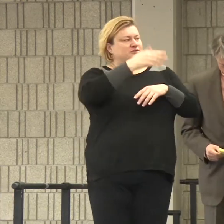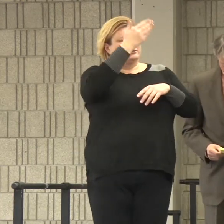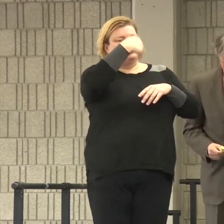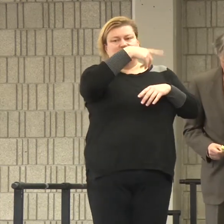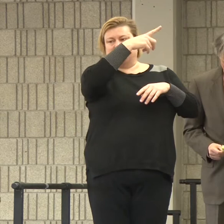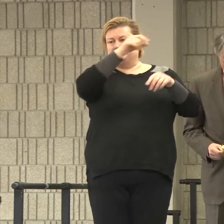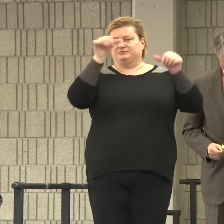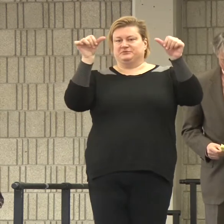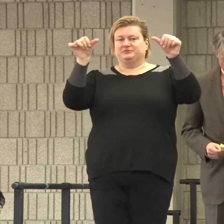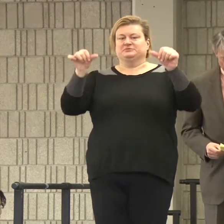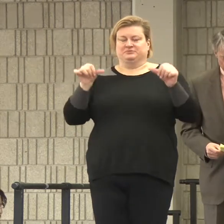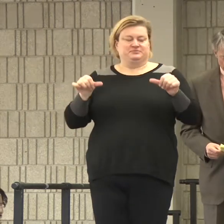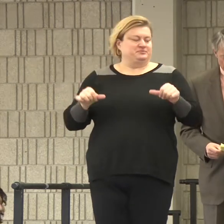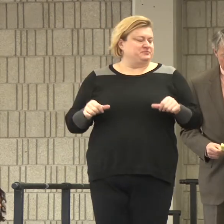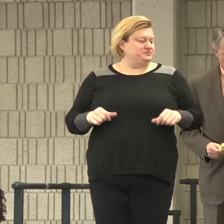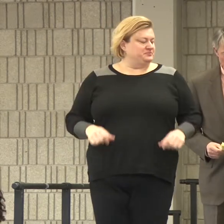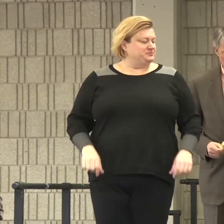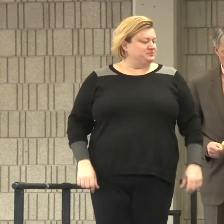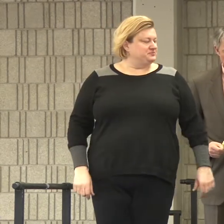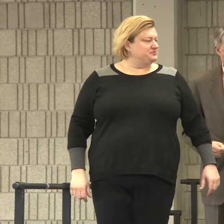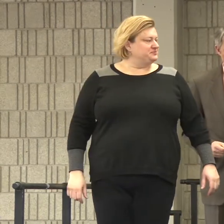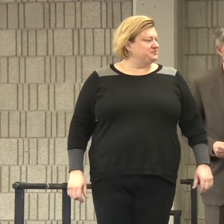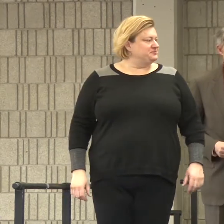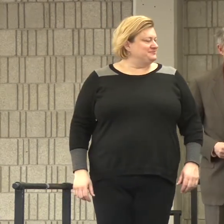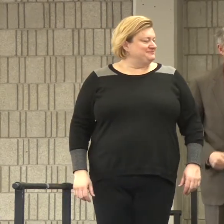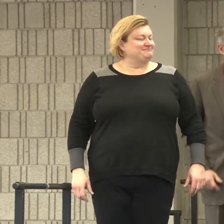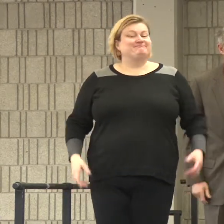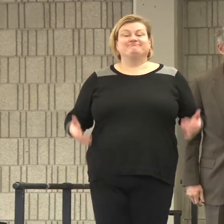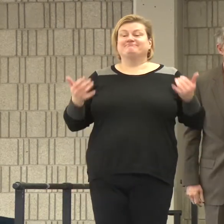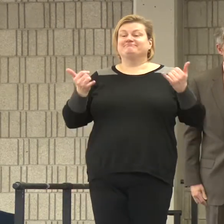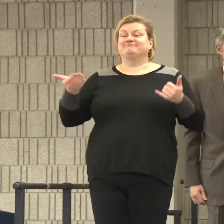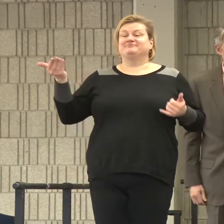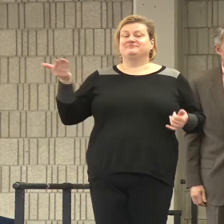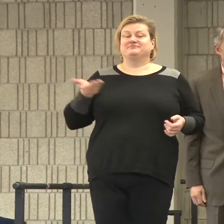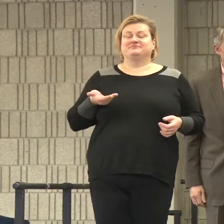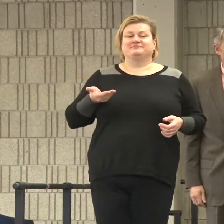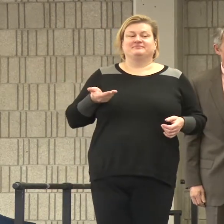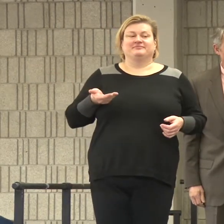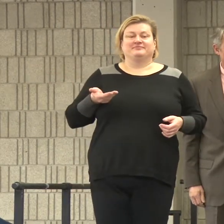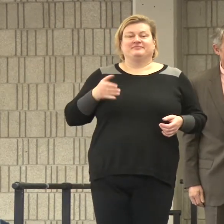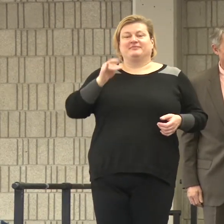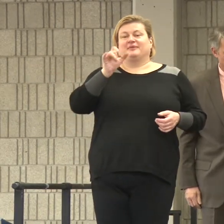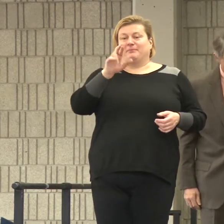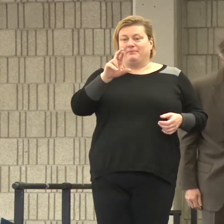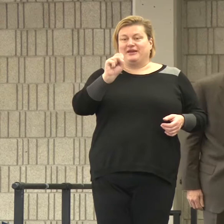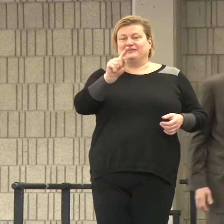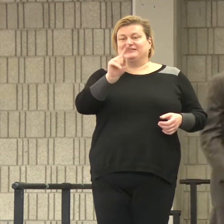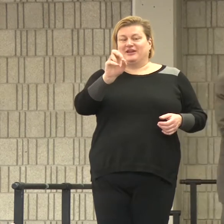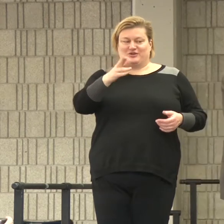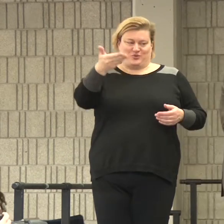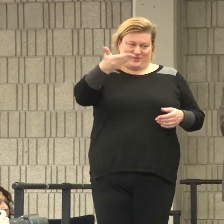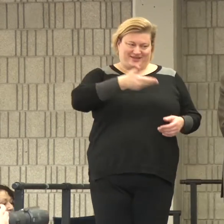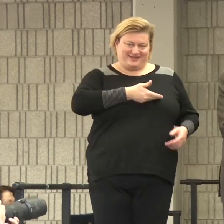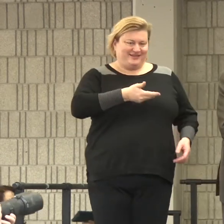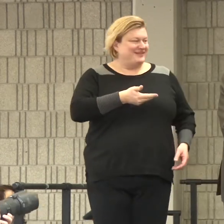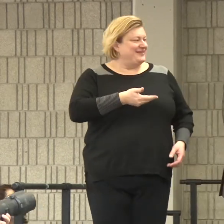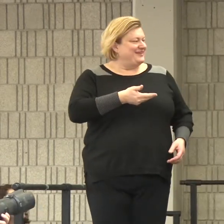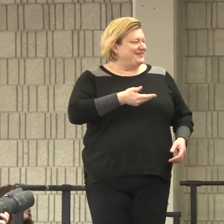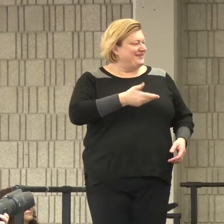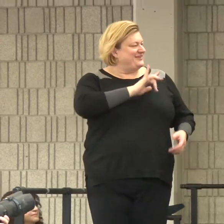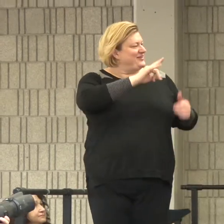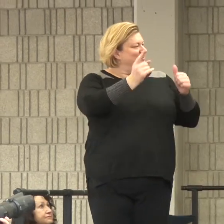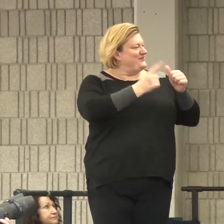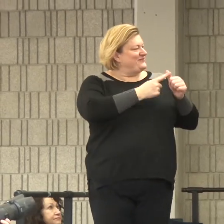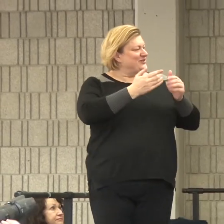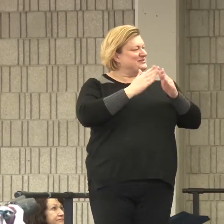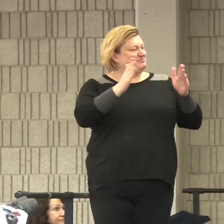of the lobby there in the front of the building. So now I would invite Mayor Sutter. Welcome aboard. Thank this you. Is one of your first